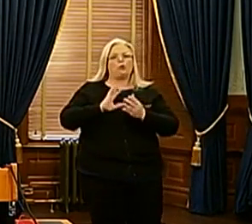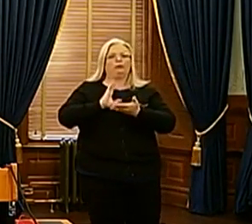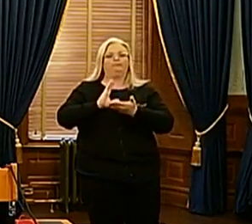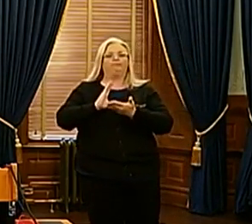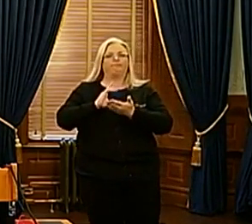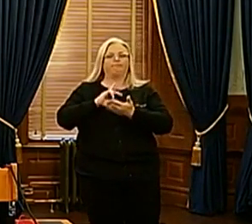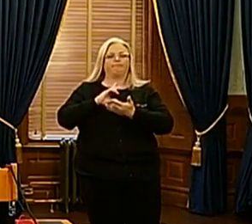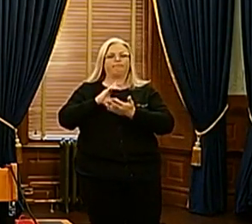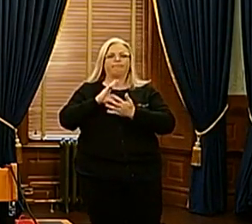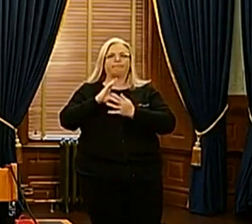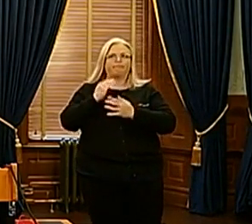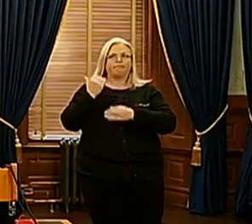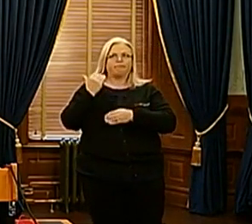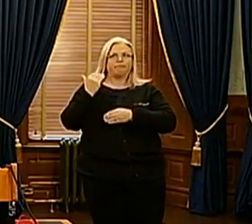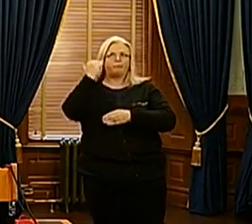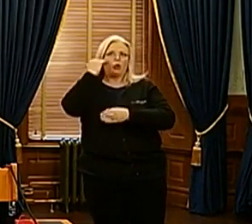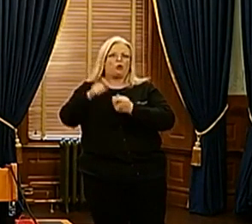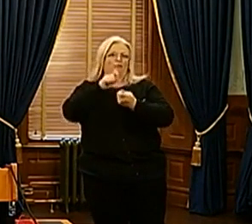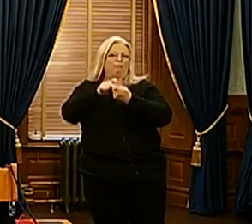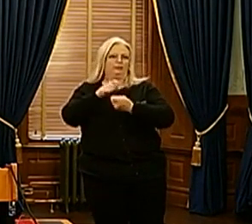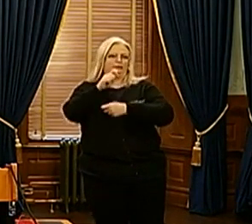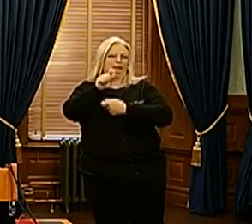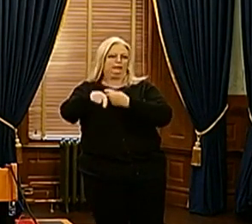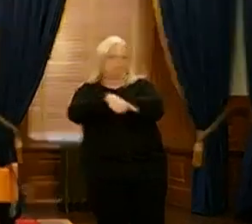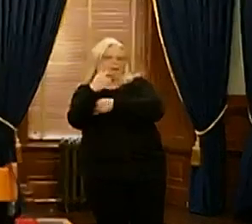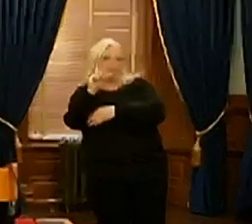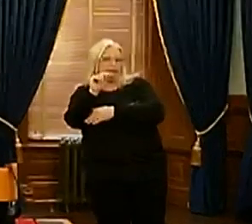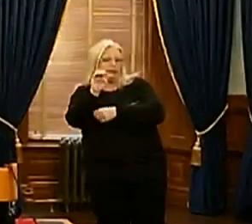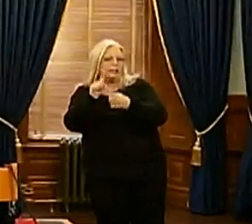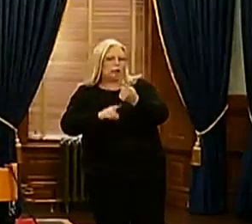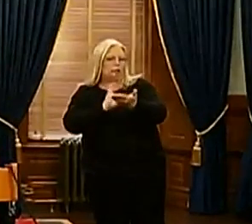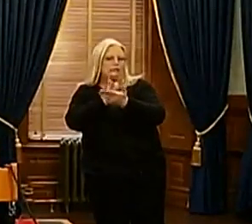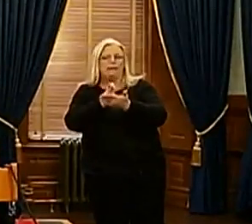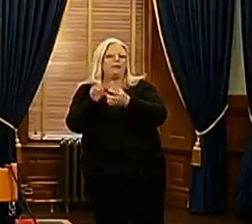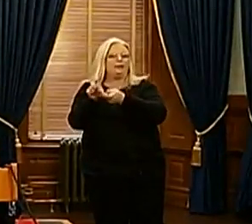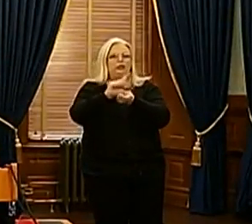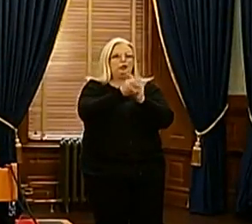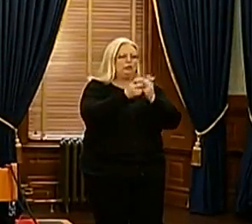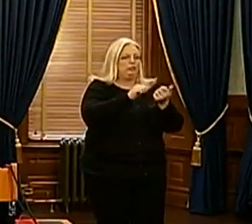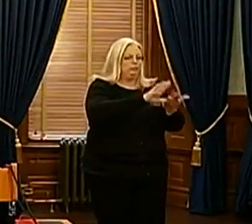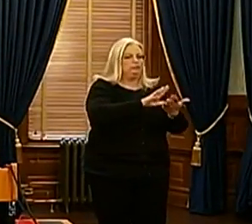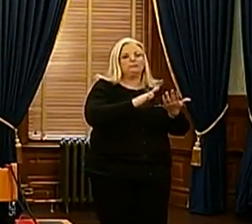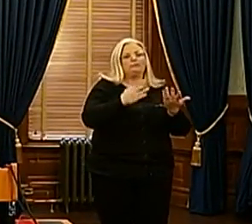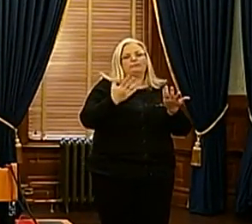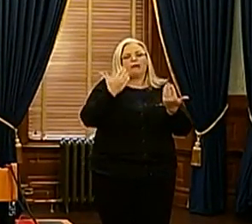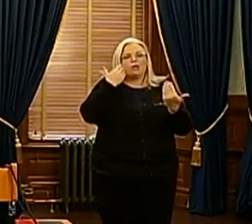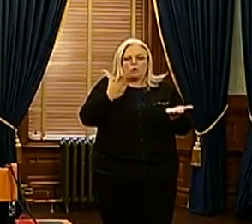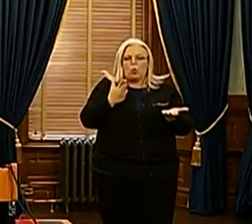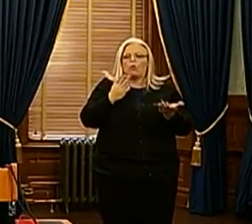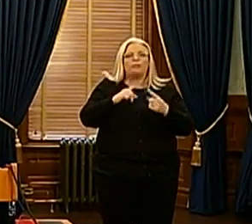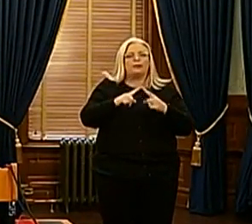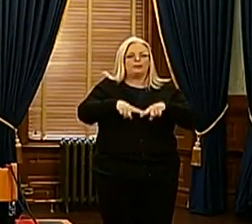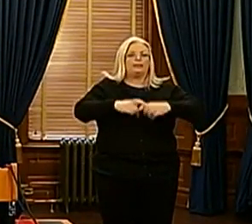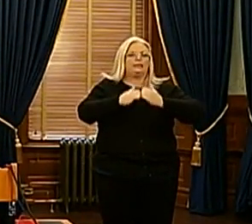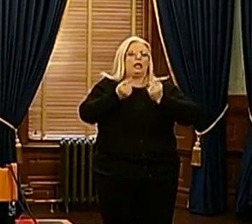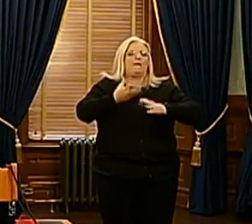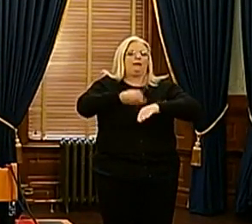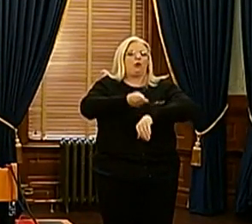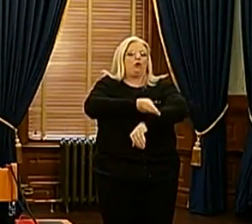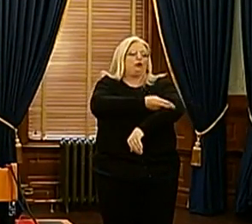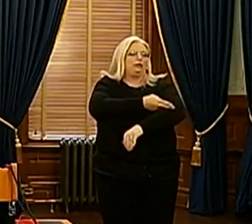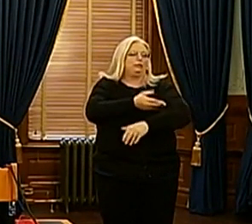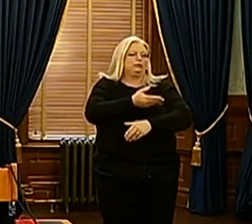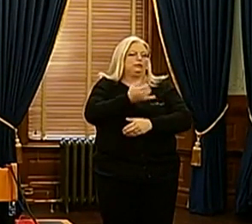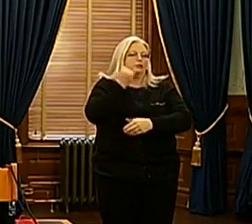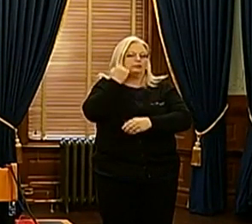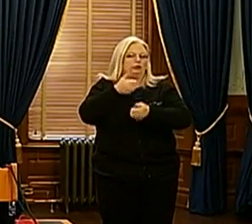but I'll know it when I get there. You know, some of it will just depend upon how much progress we're making using